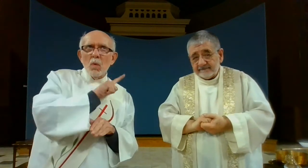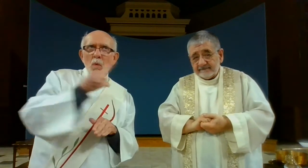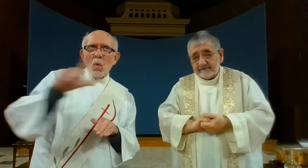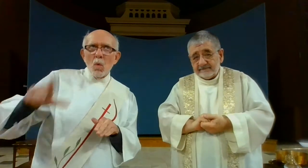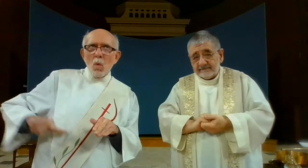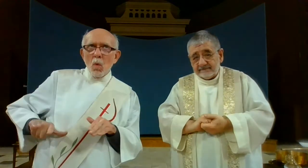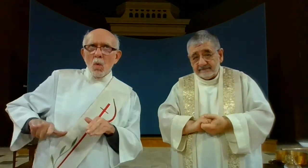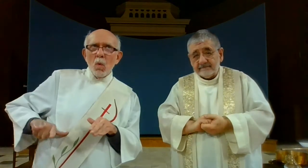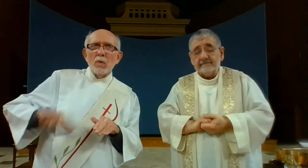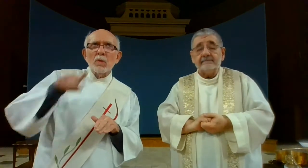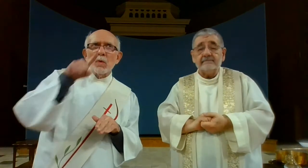Lord,